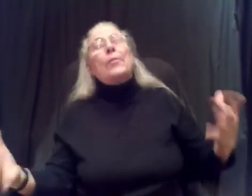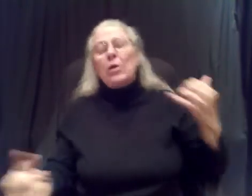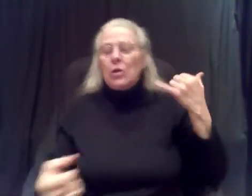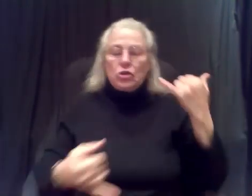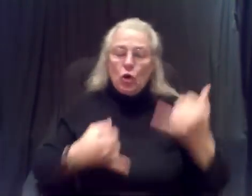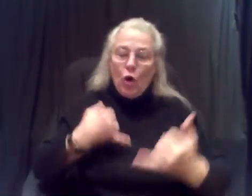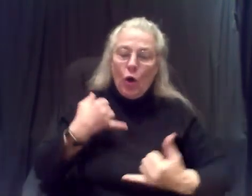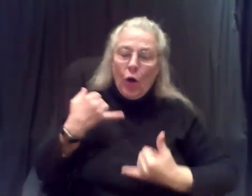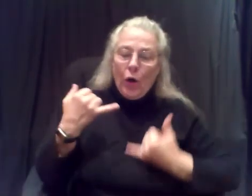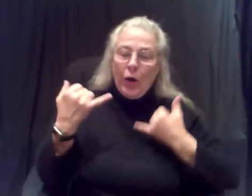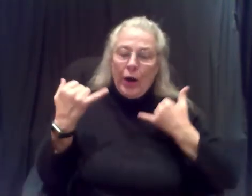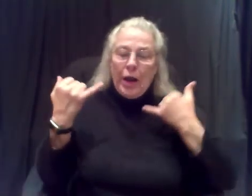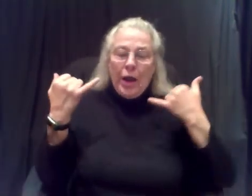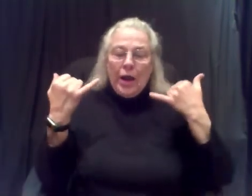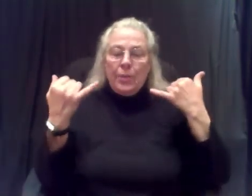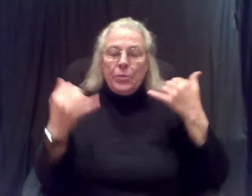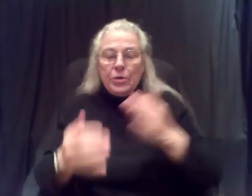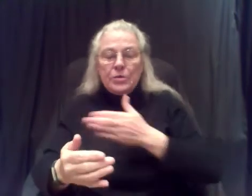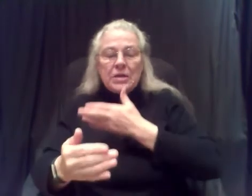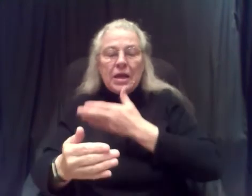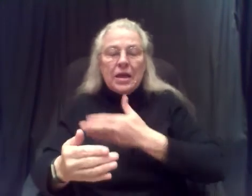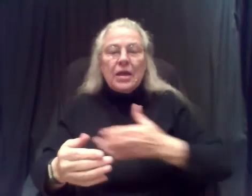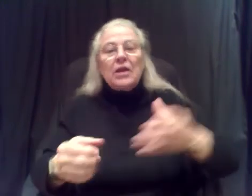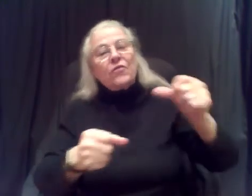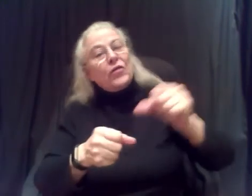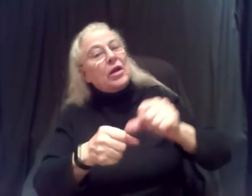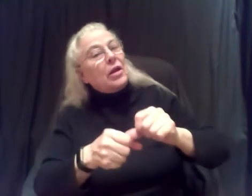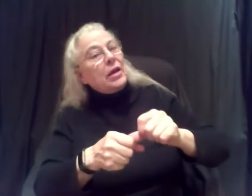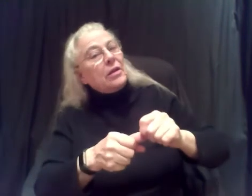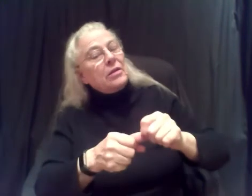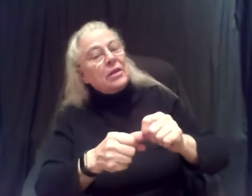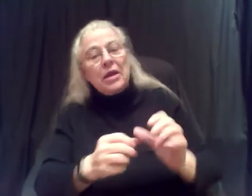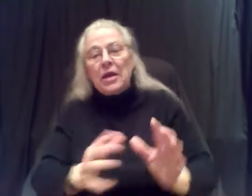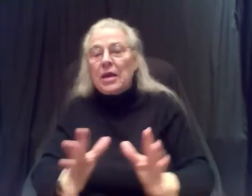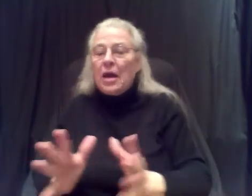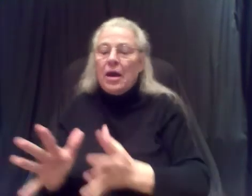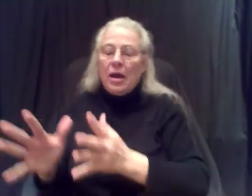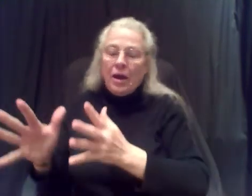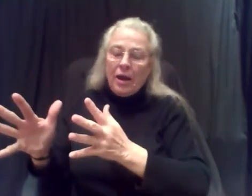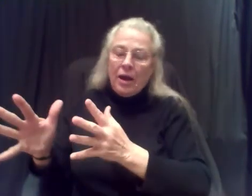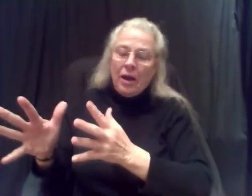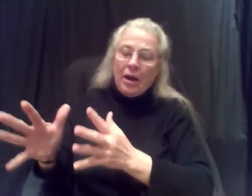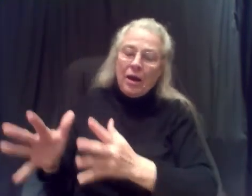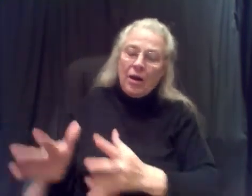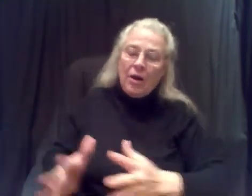unspeakable joy, music is filling the air.